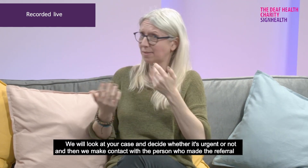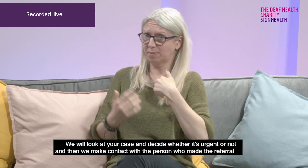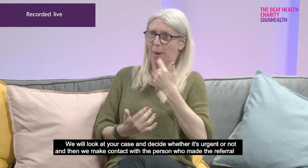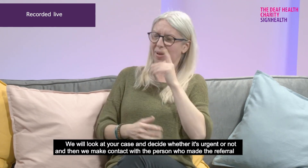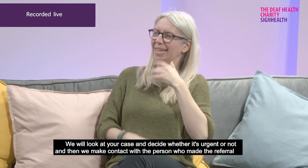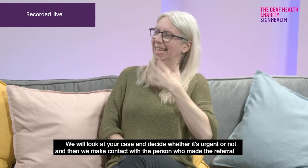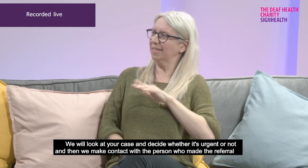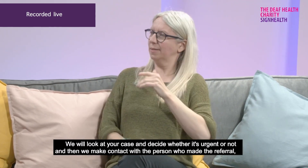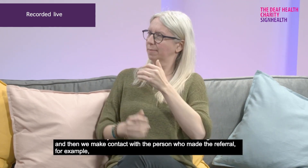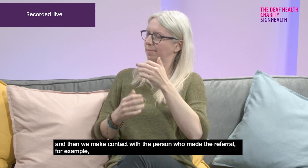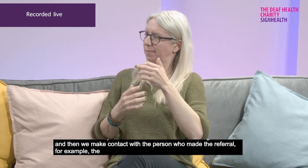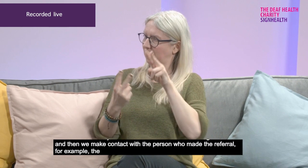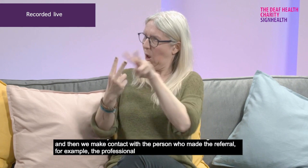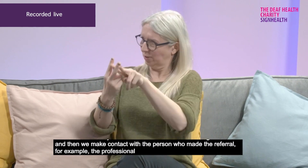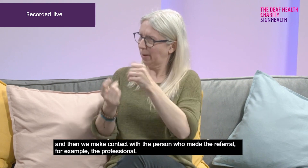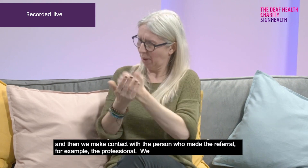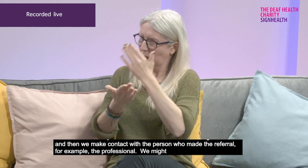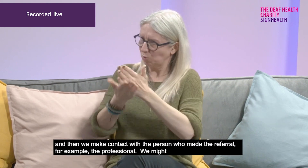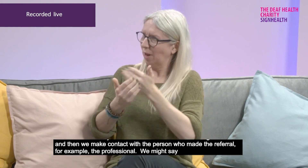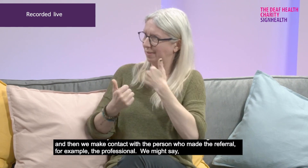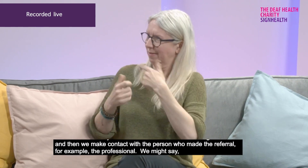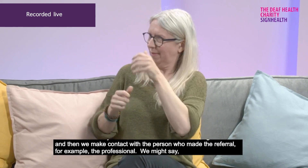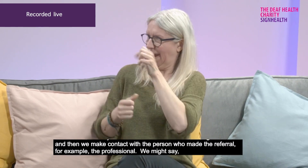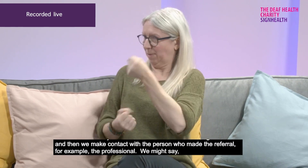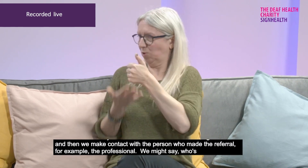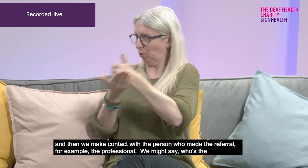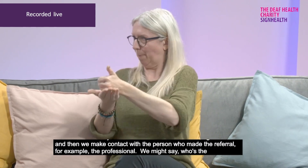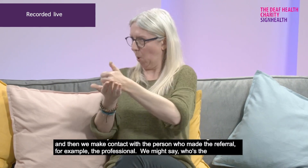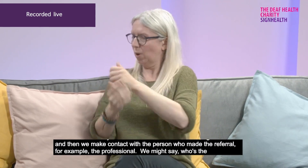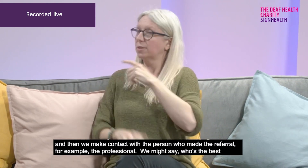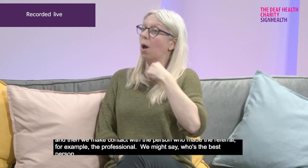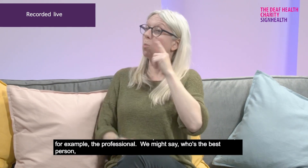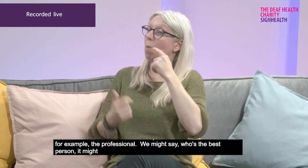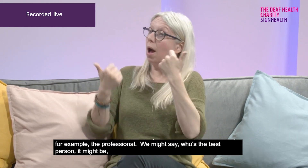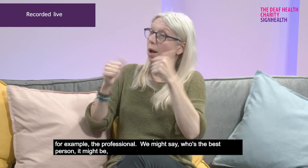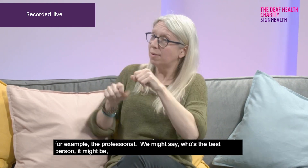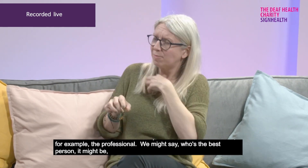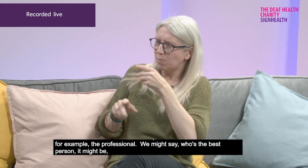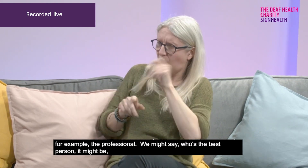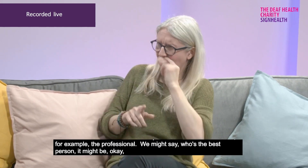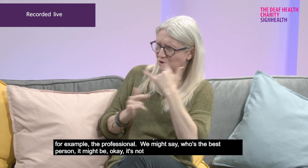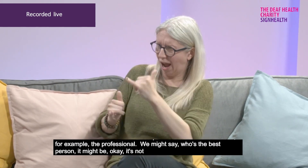for example, the professional. We might say, who is the best person? It might be, okay, it's not